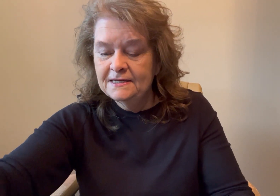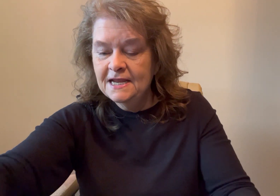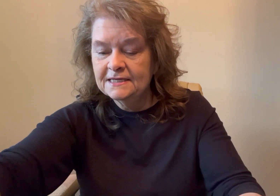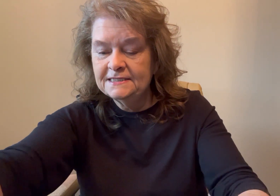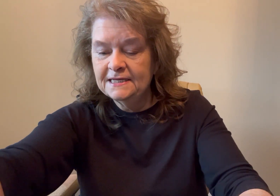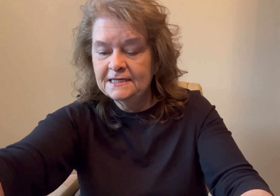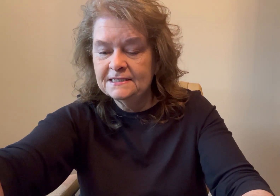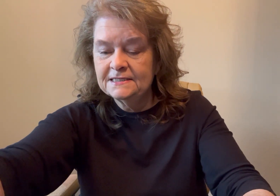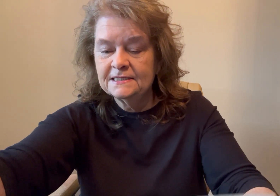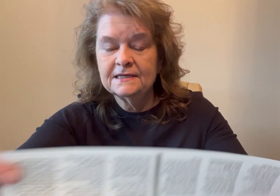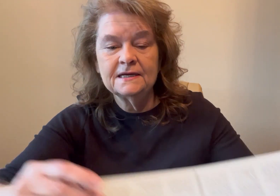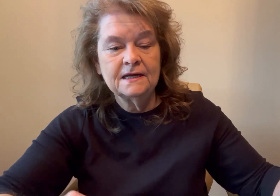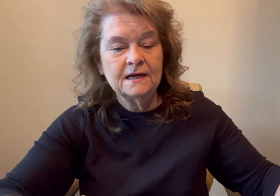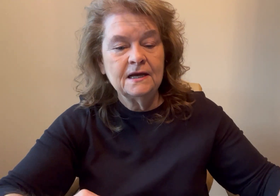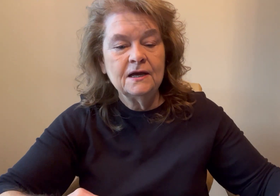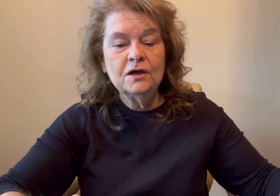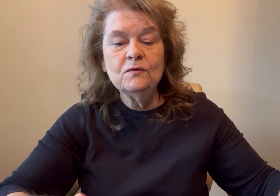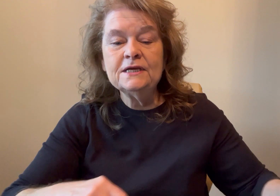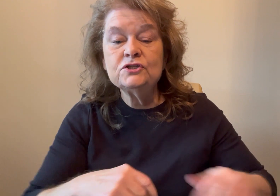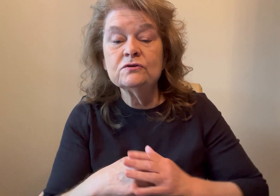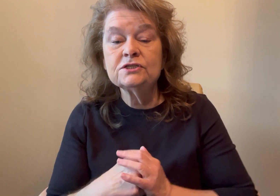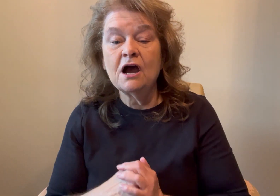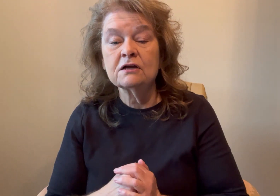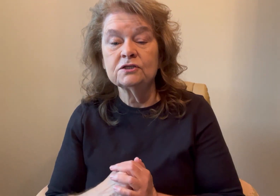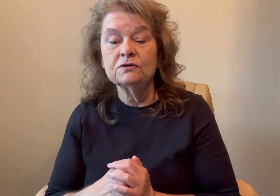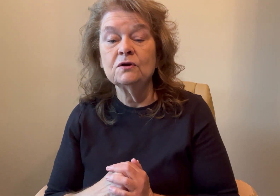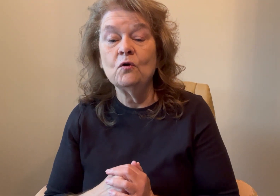Next sentence. Who is your doctor or